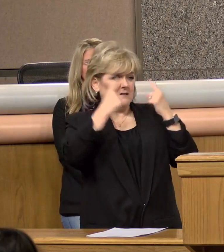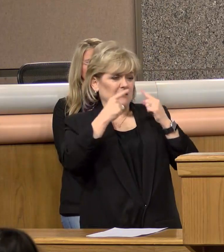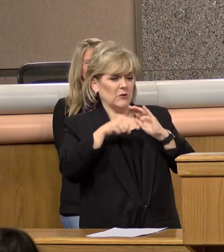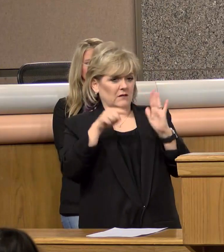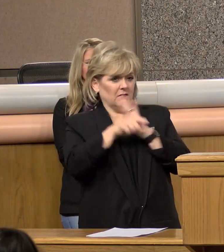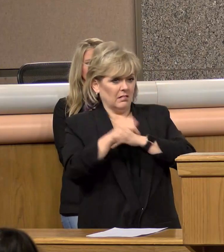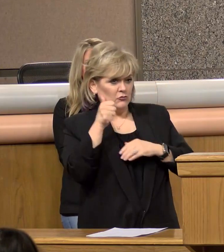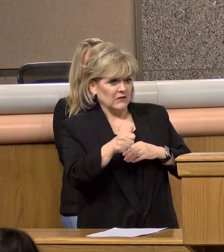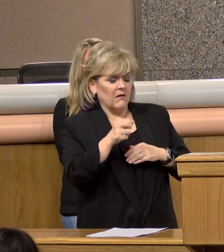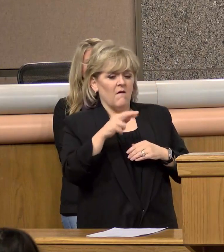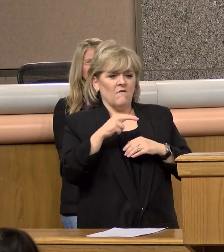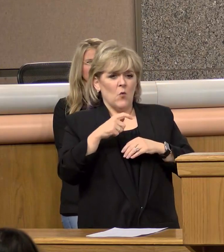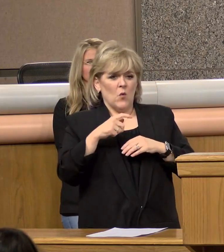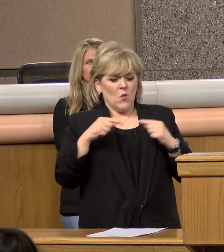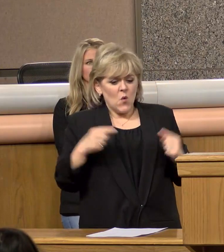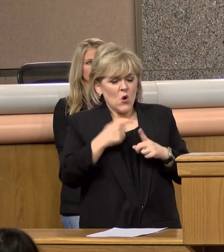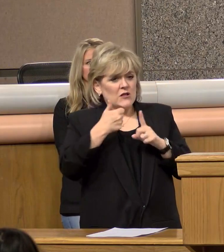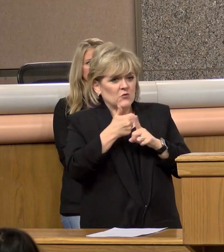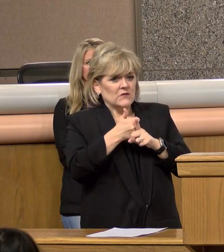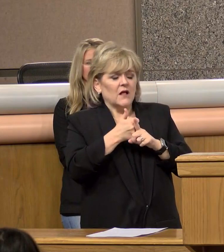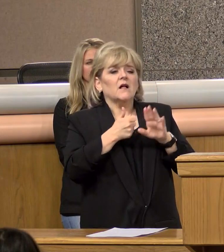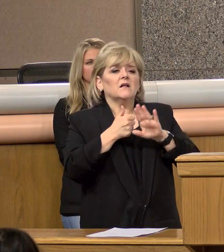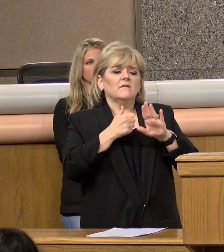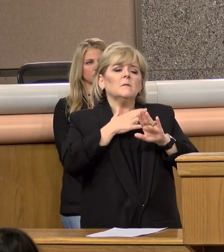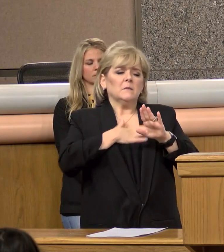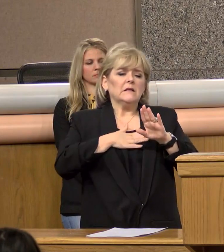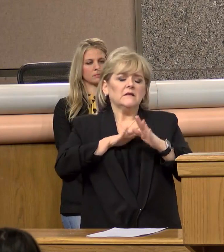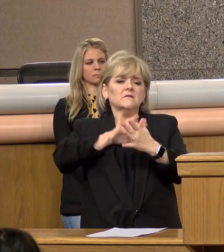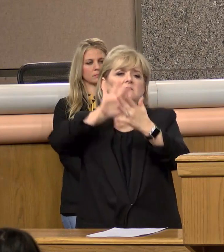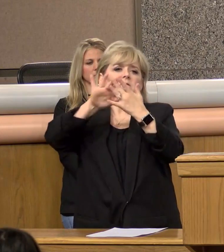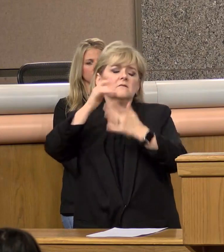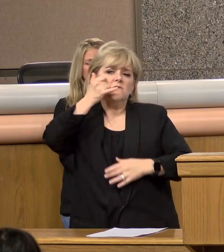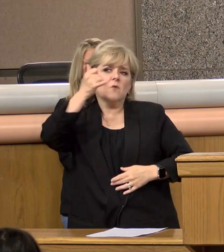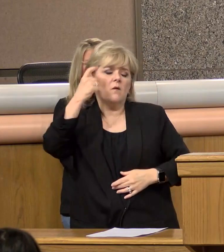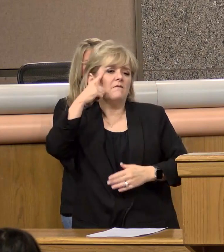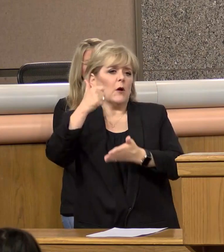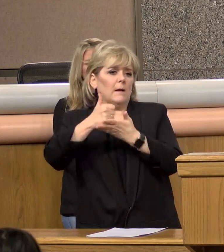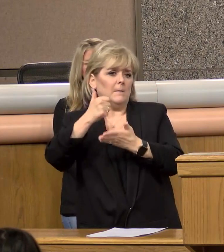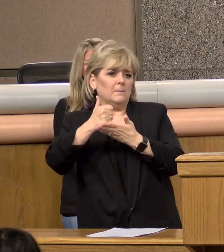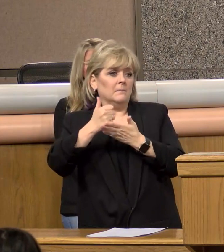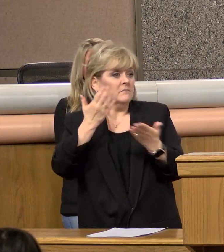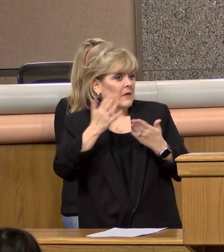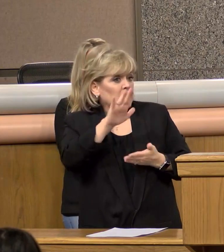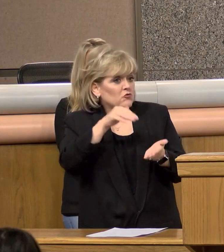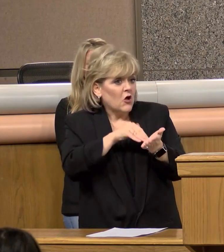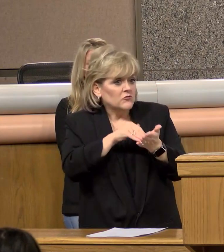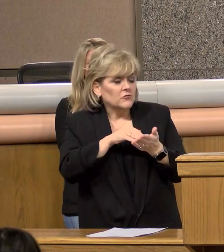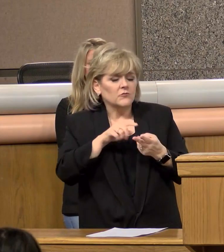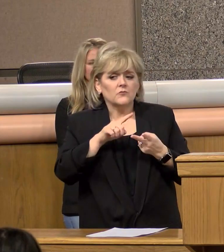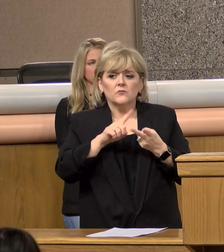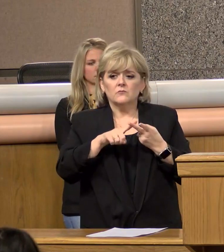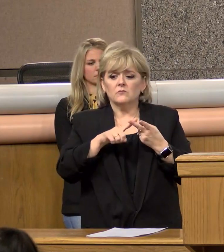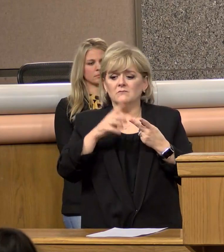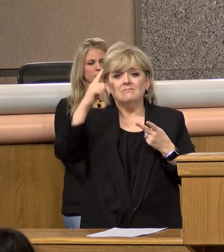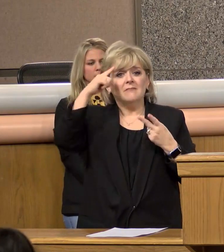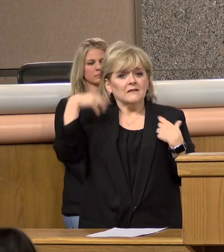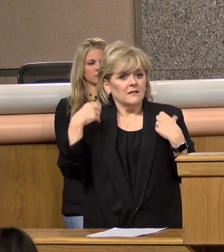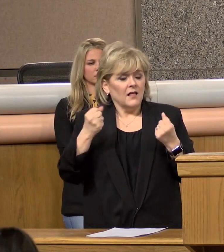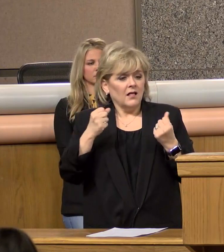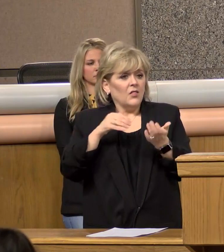I highly recommend that you reach out for professional help. Uh that can include calling your physician, calling your mental health uh provider,